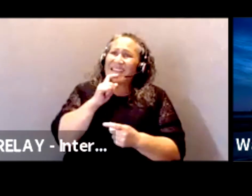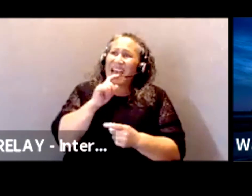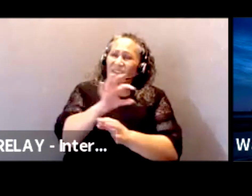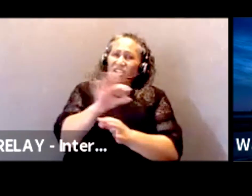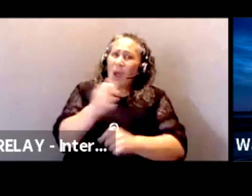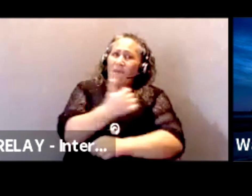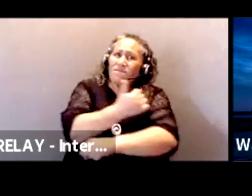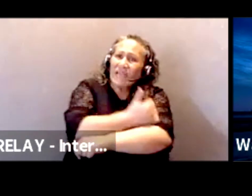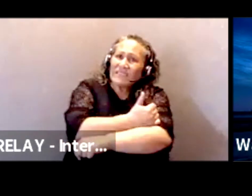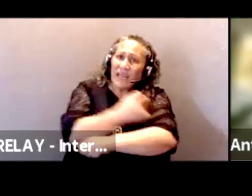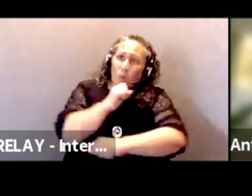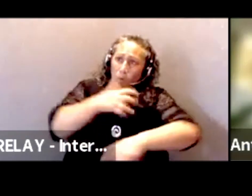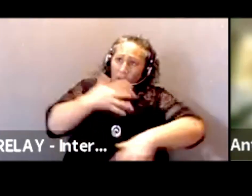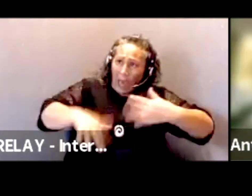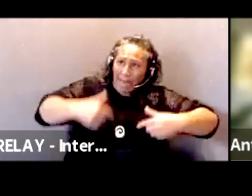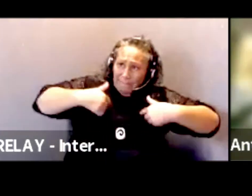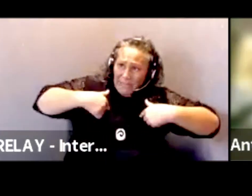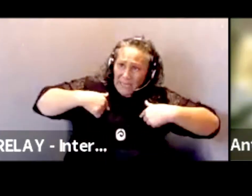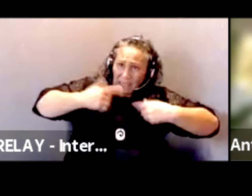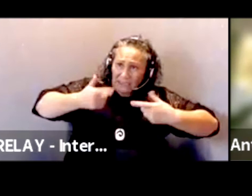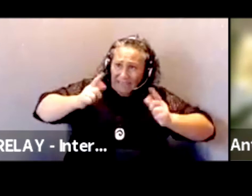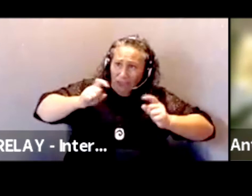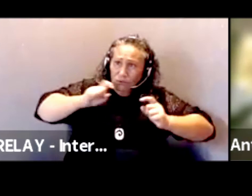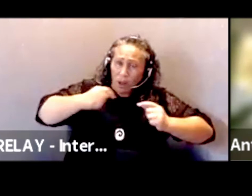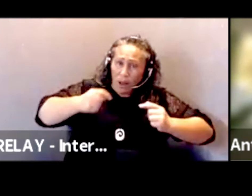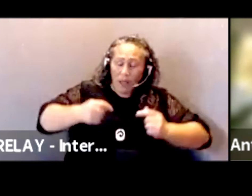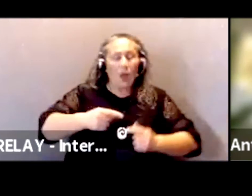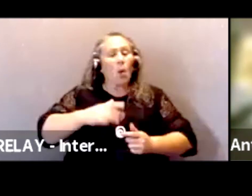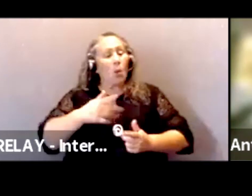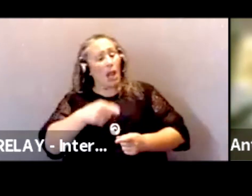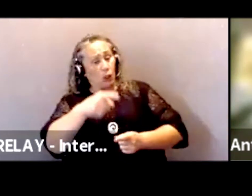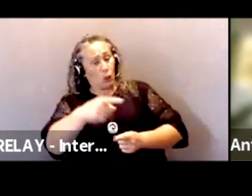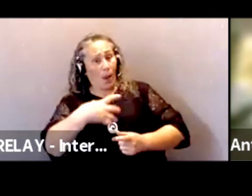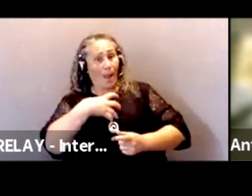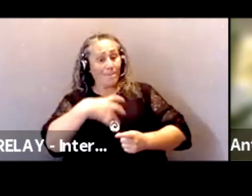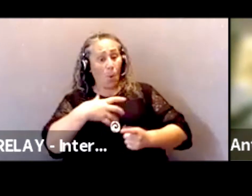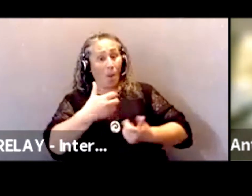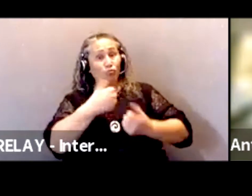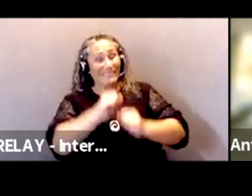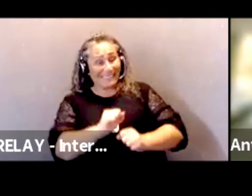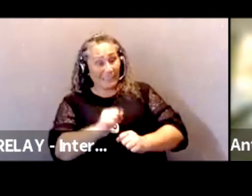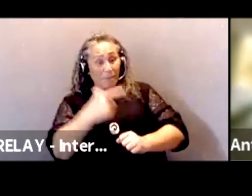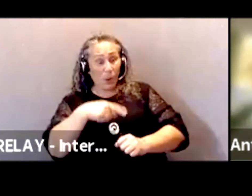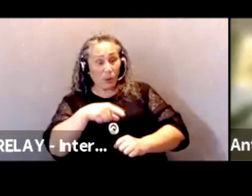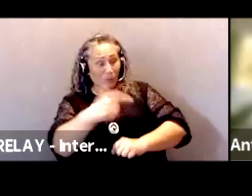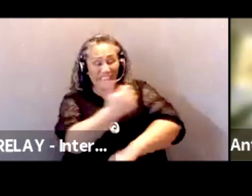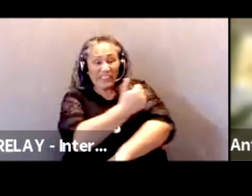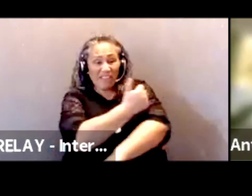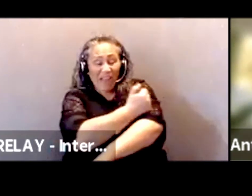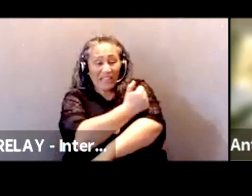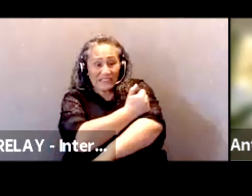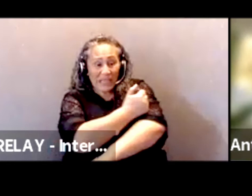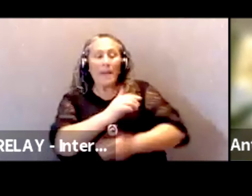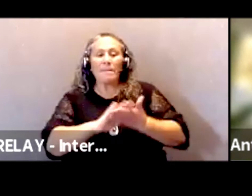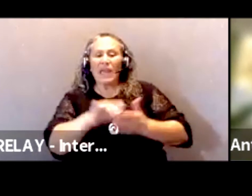that? Well, you're more protected than they are, let's put it that way. Once you're vaccinated, you're a lot